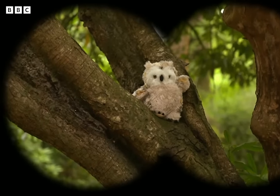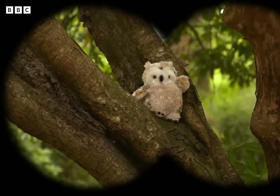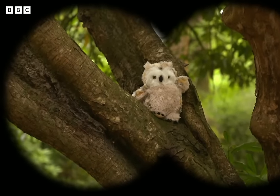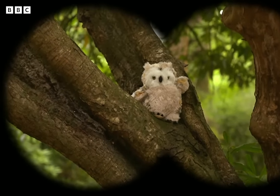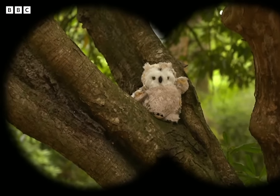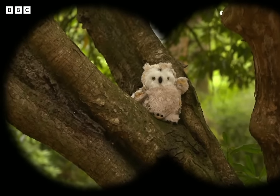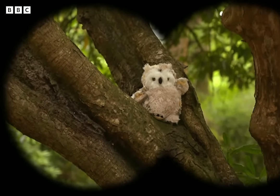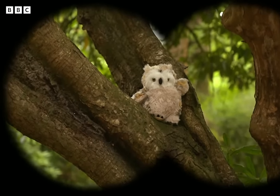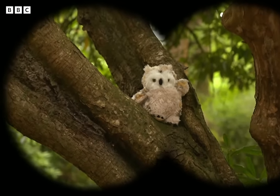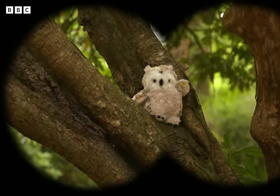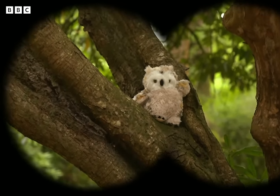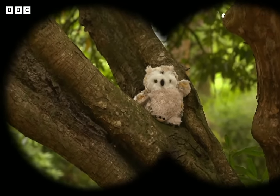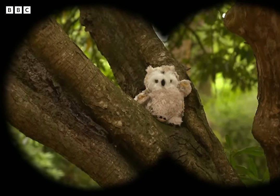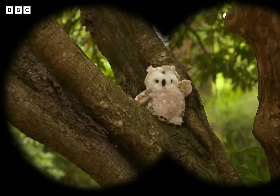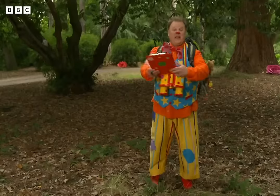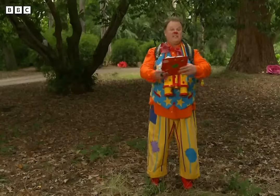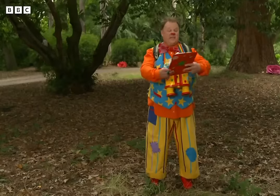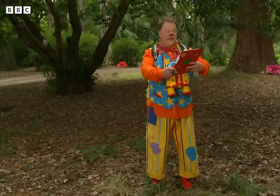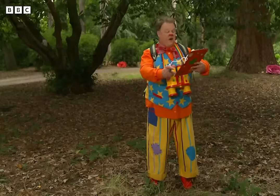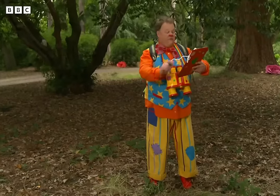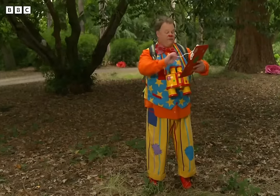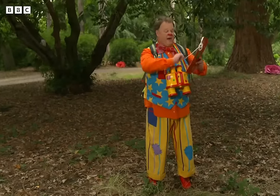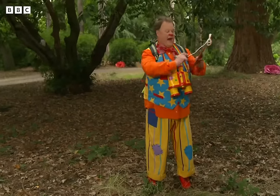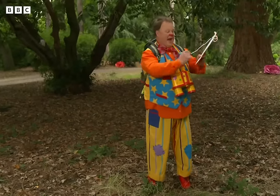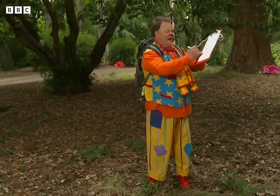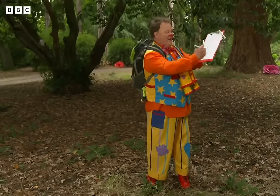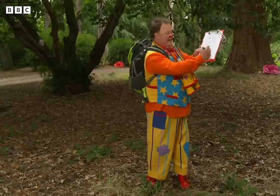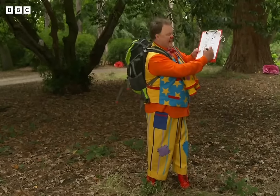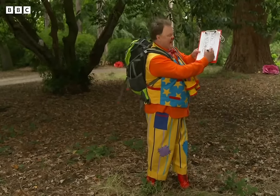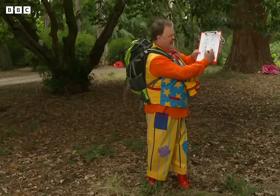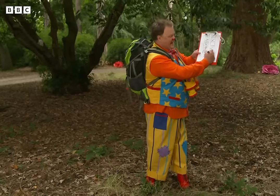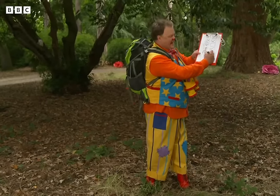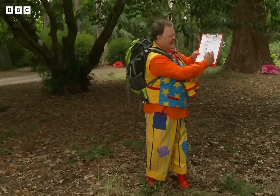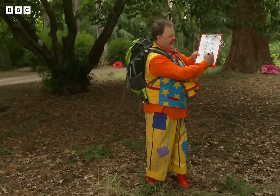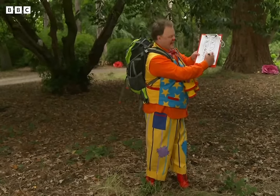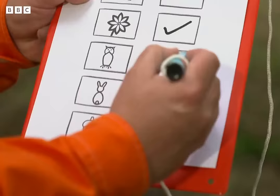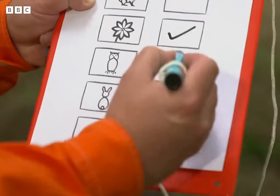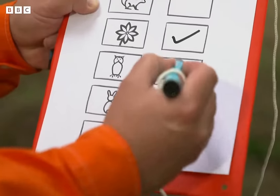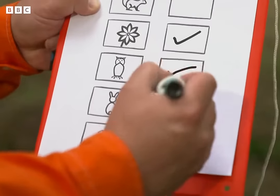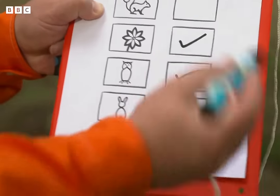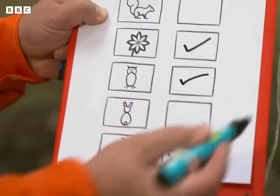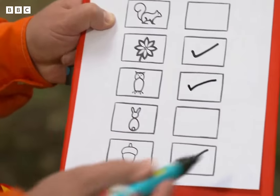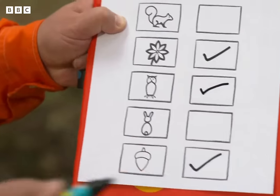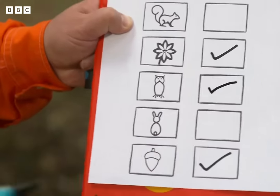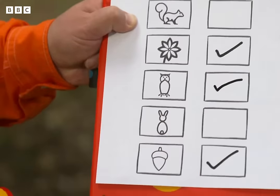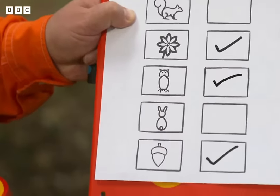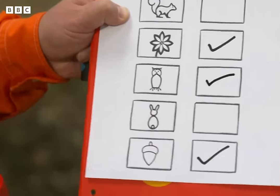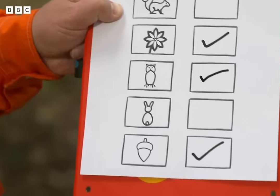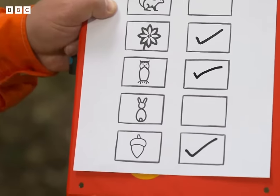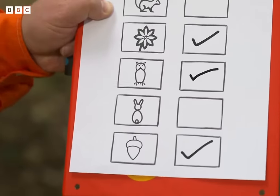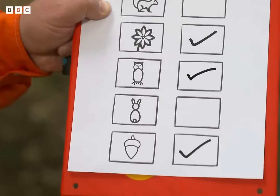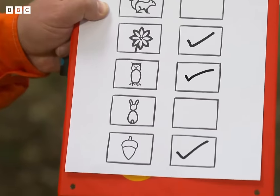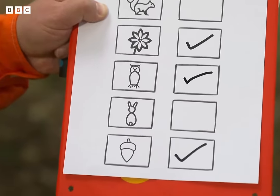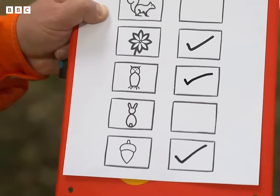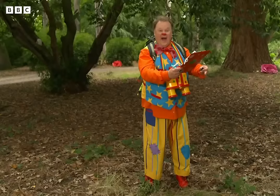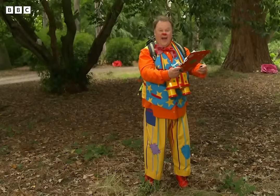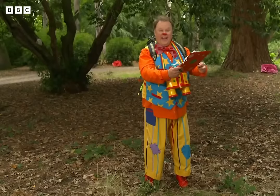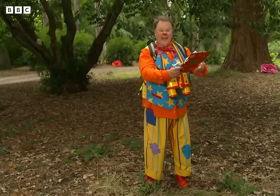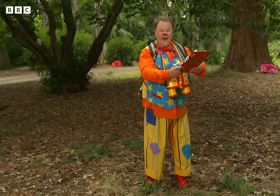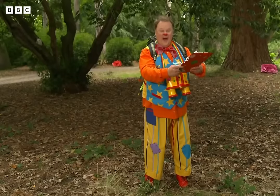an owl. Let's tick off owl. Just a squirrel and a rabbit spot now, Mr. Tumble. I